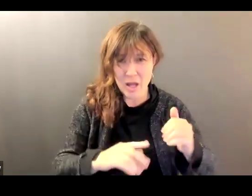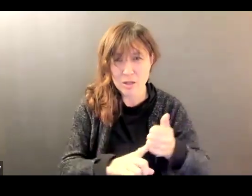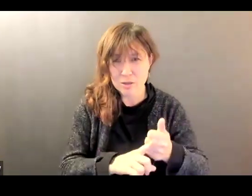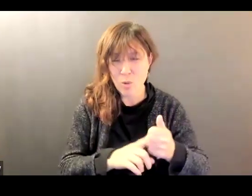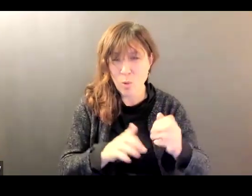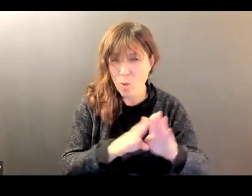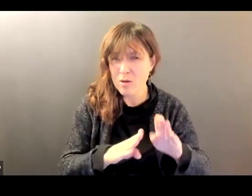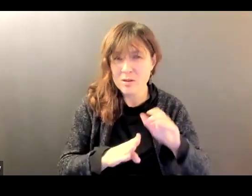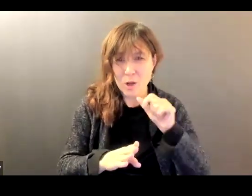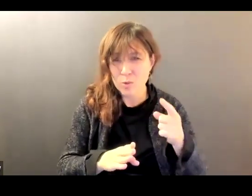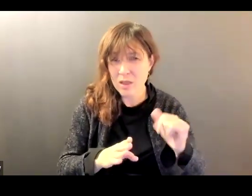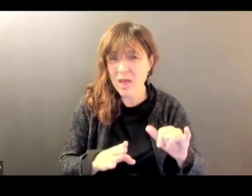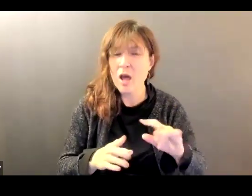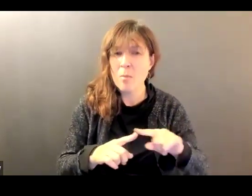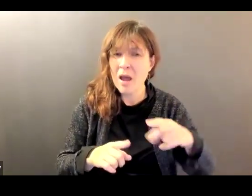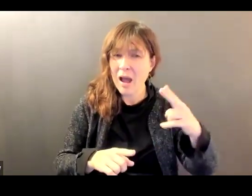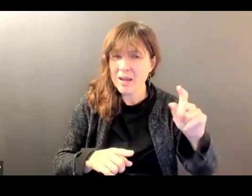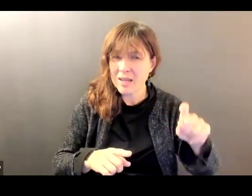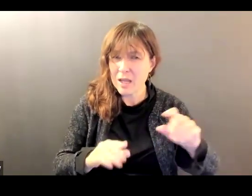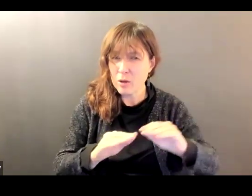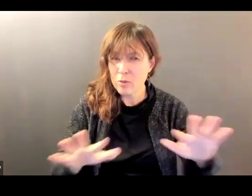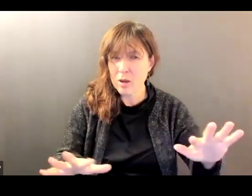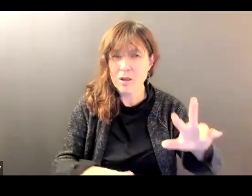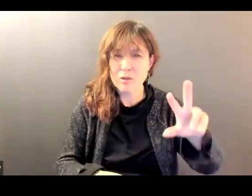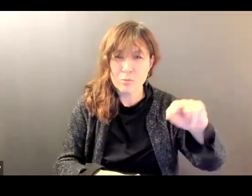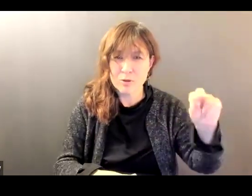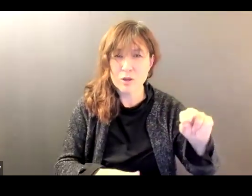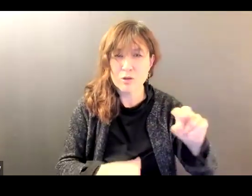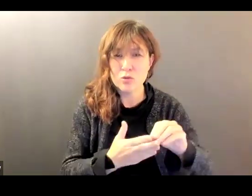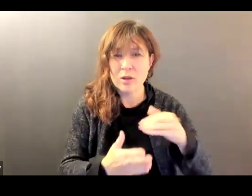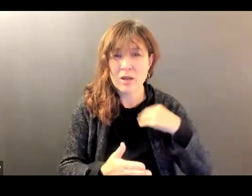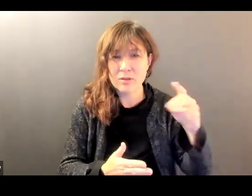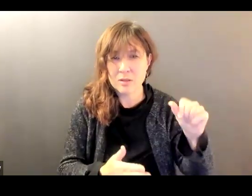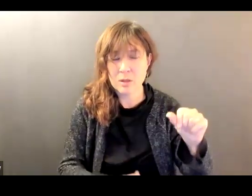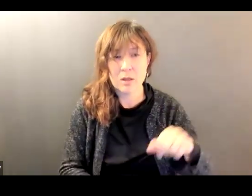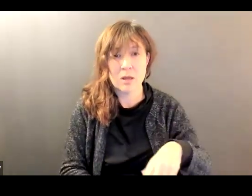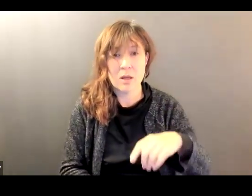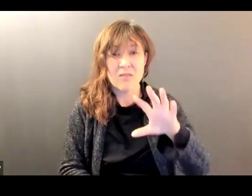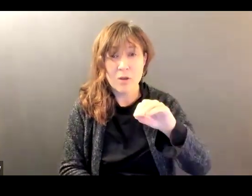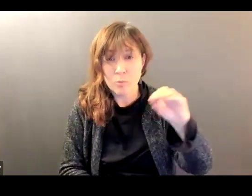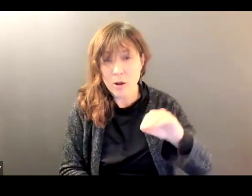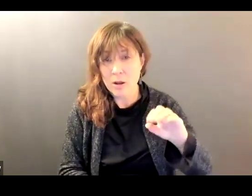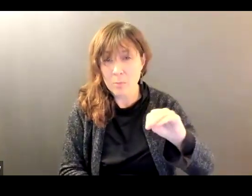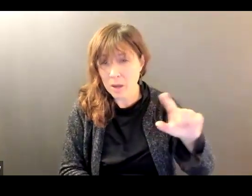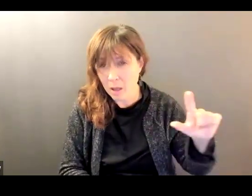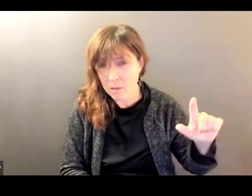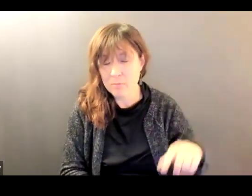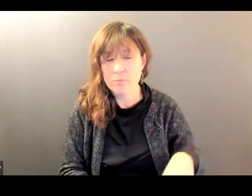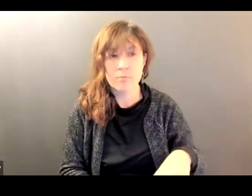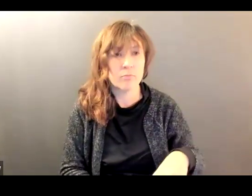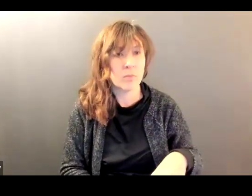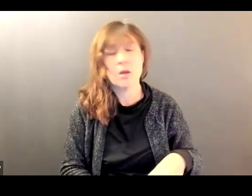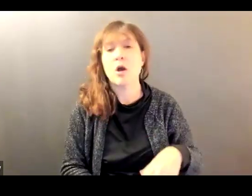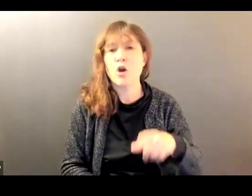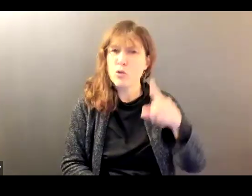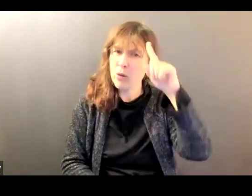community. 1/3 of our students have disabilities, and almost half of our students are multilingual learners. It's hard to believe that you are doing what's